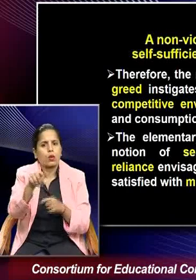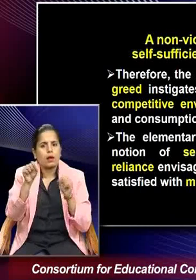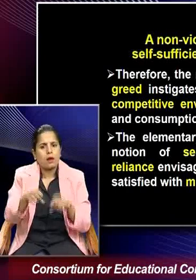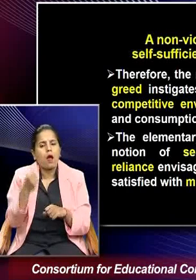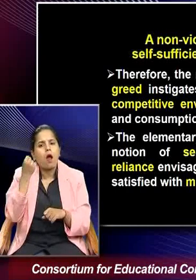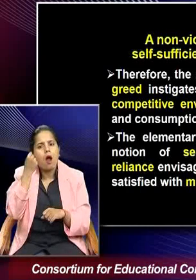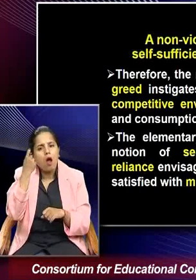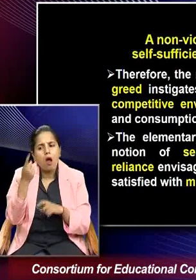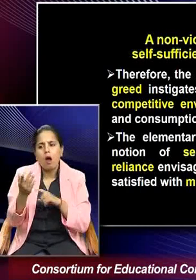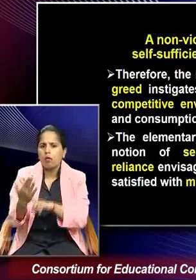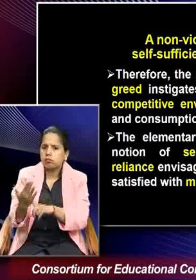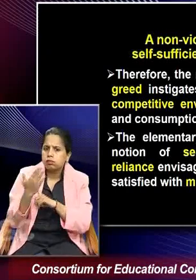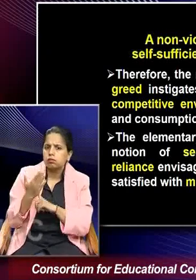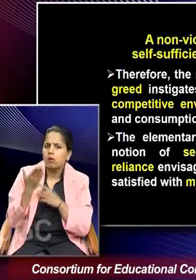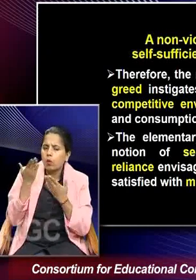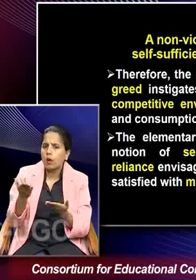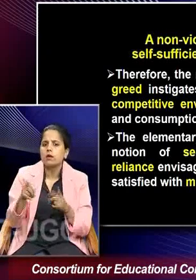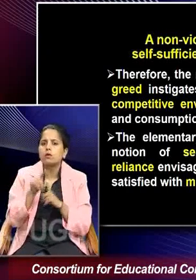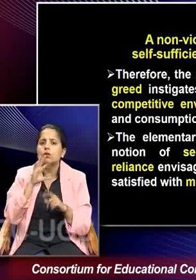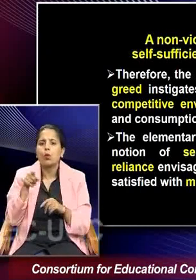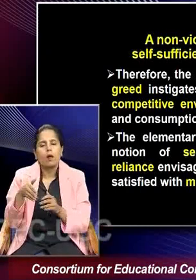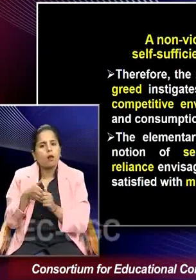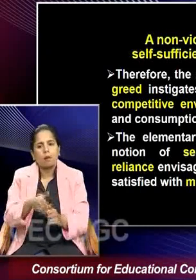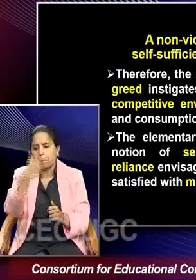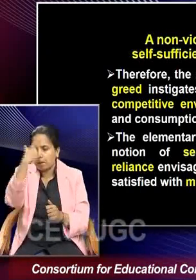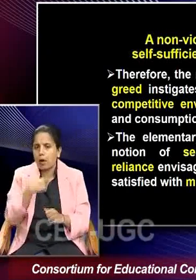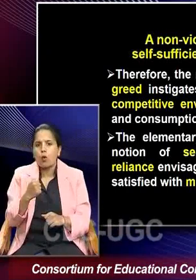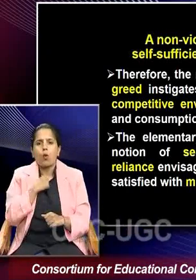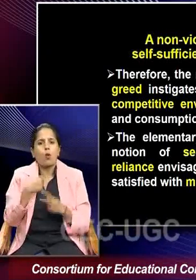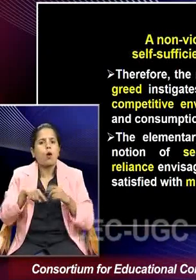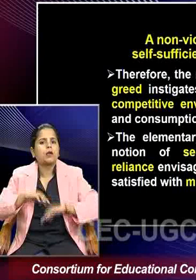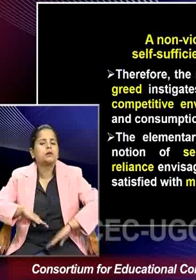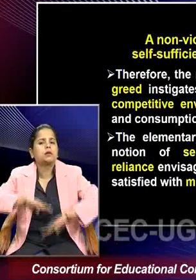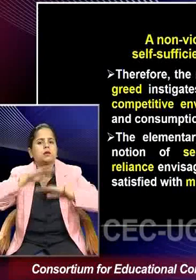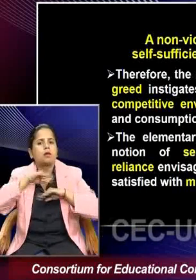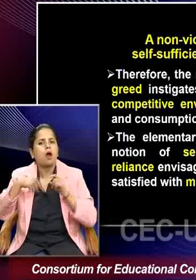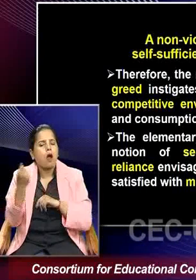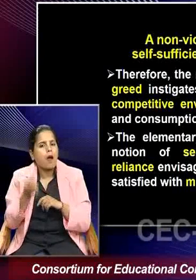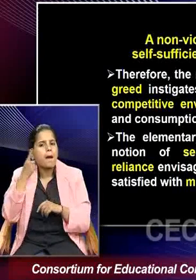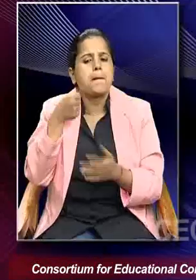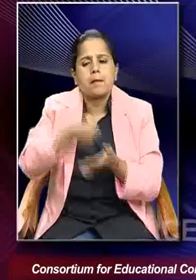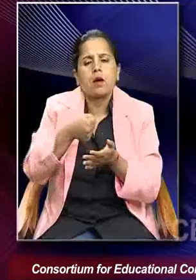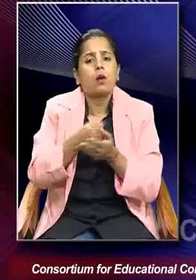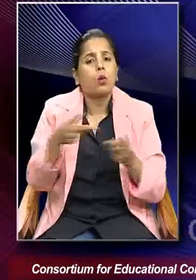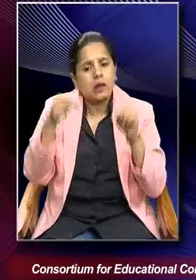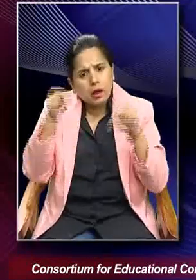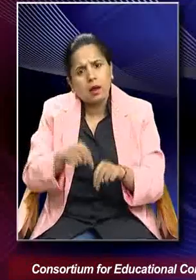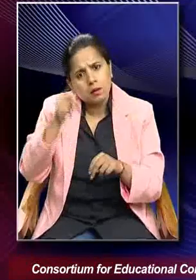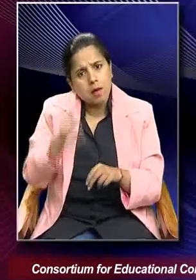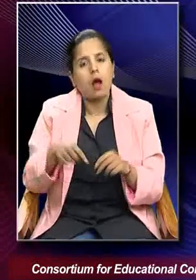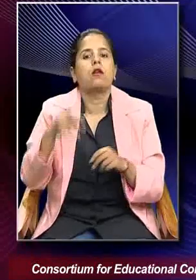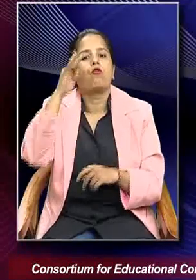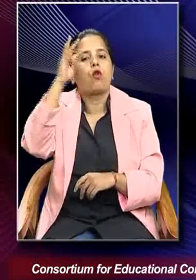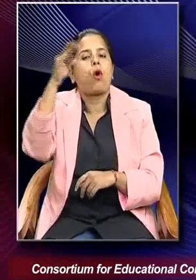driving force that leads individuals to a satisfied with the minimum consumption